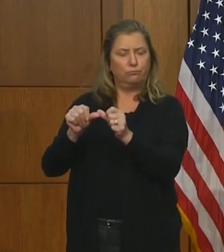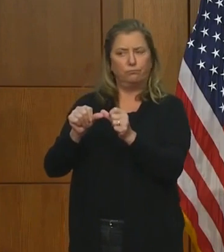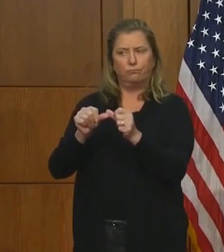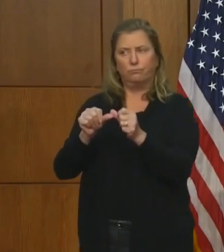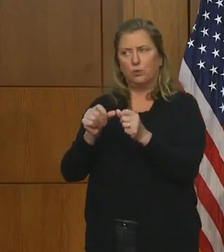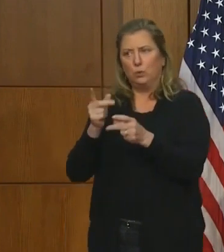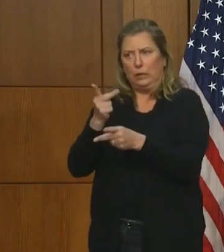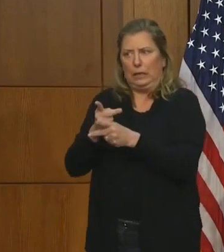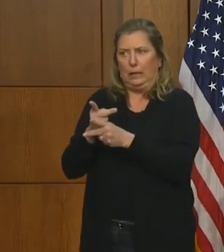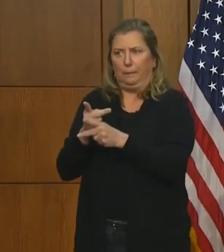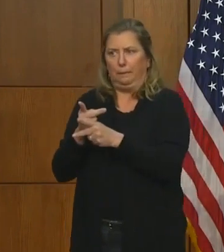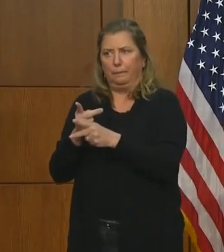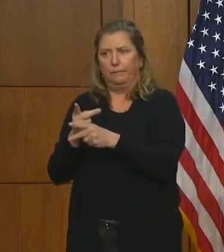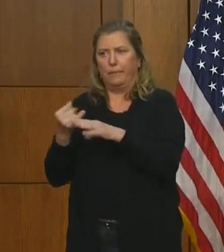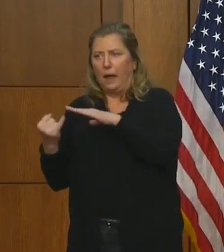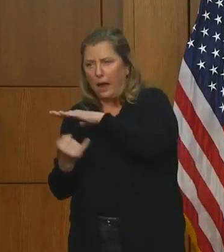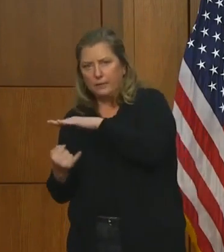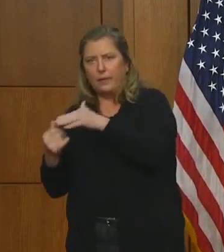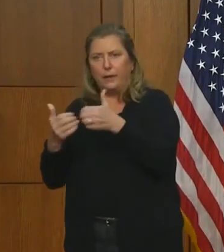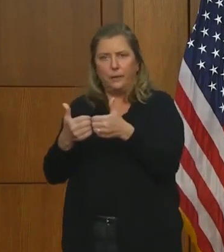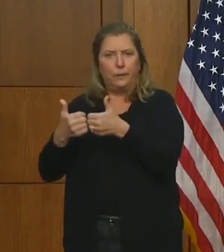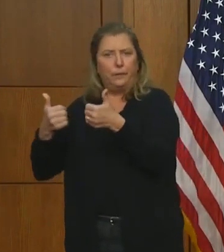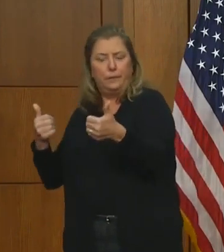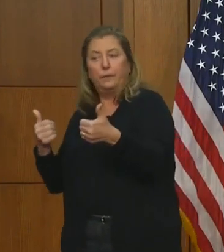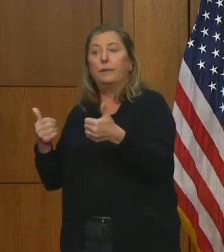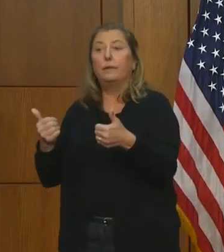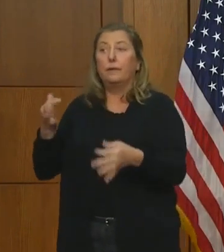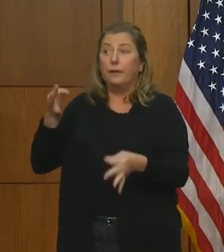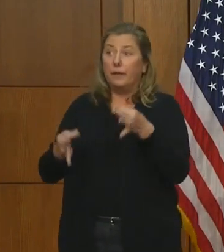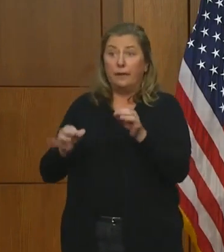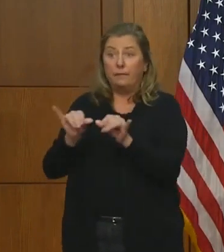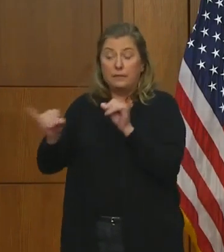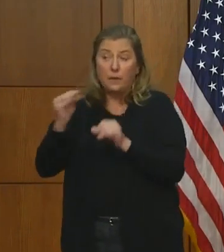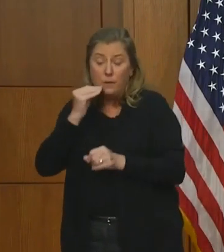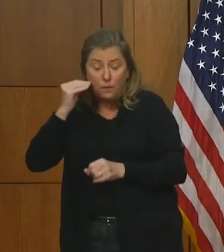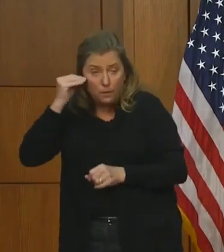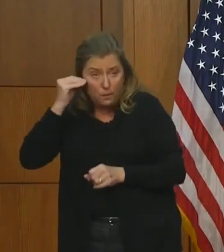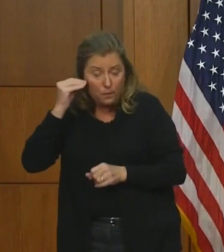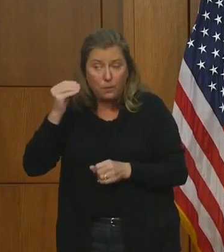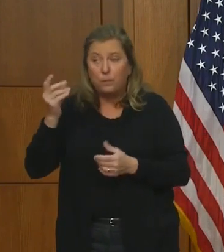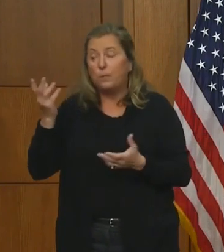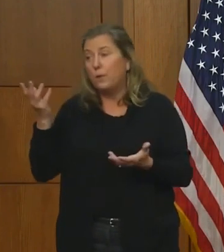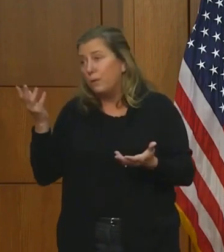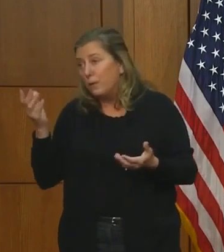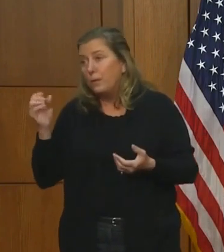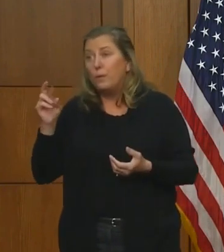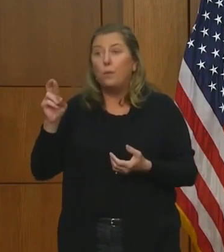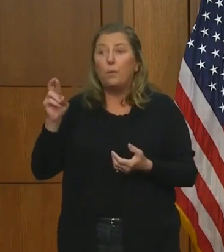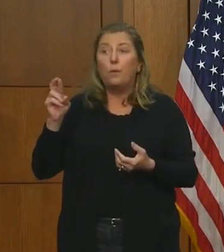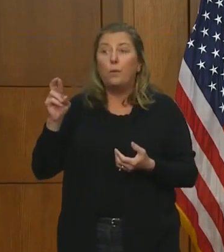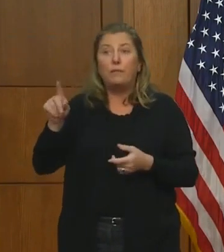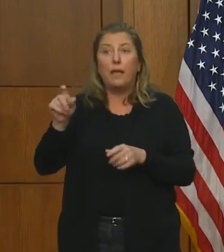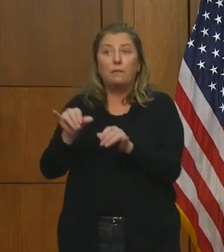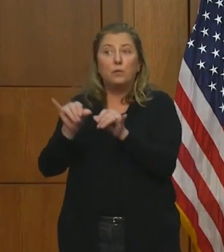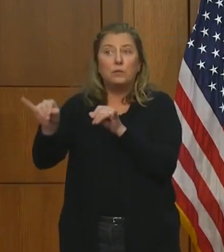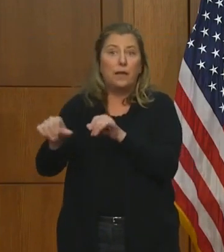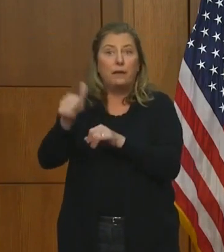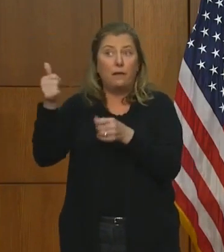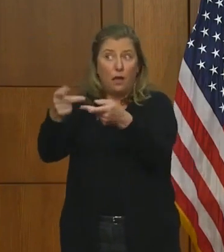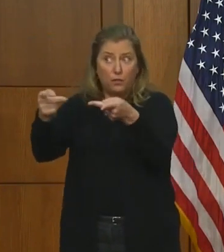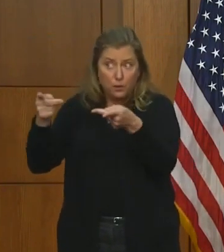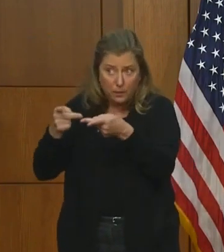in isolation or quarantine. So if they are staying at home, for example, or in some other